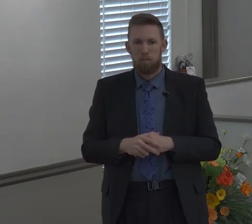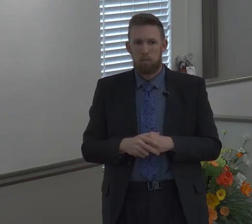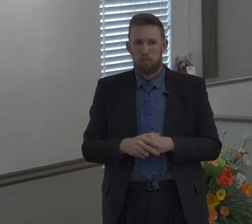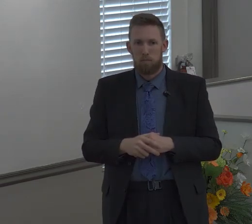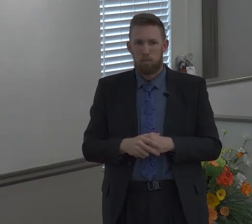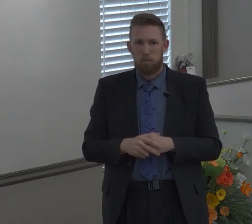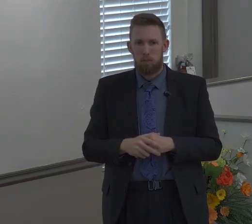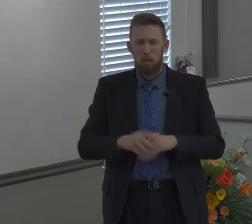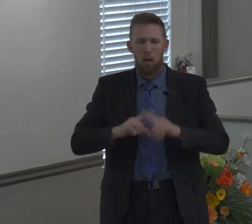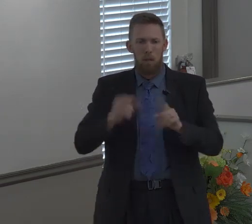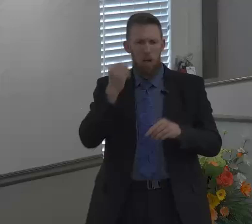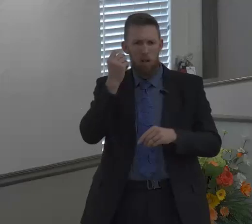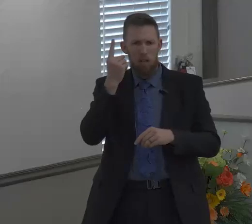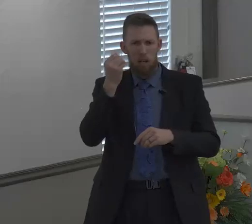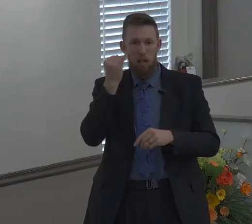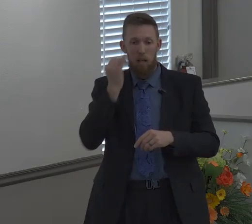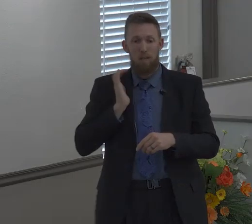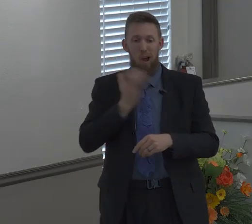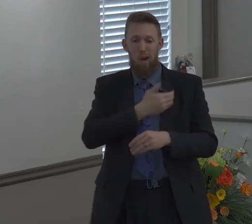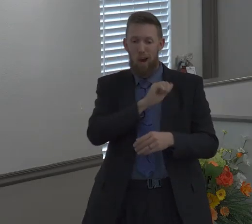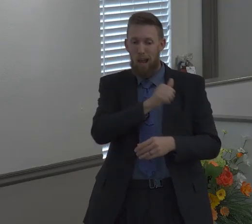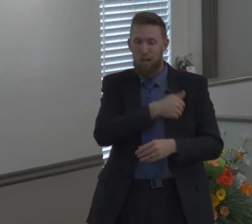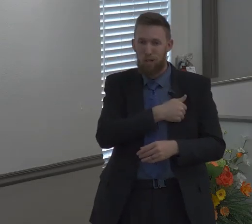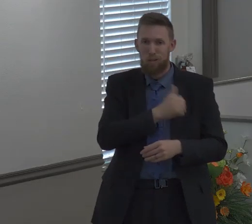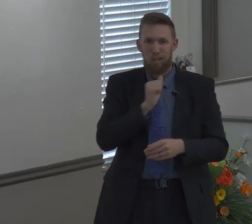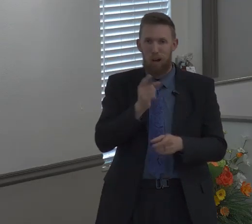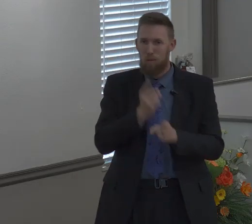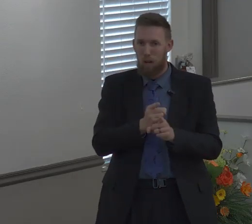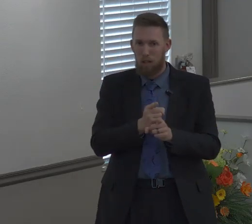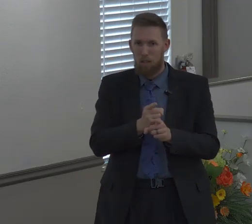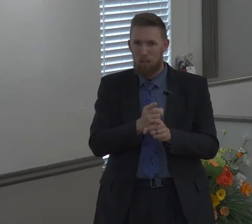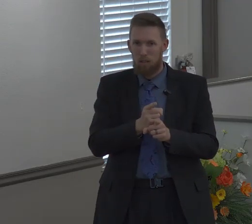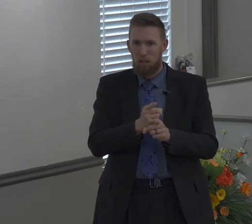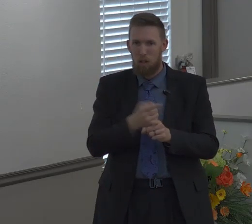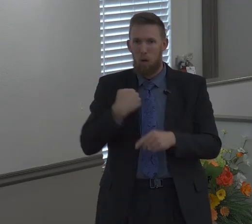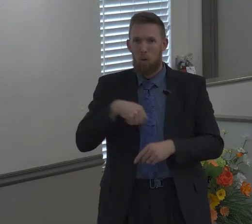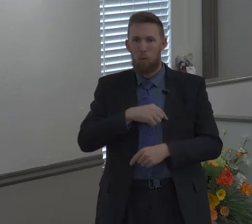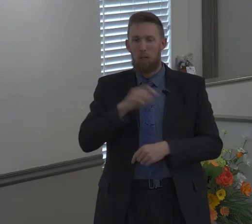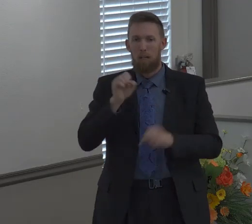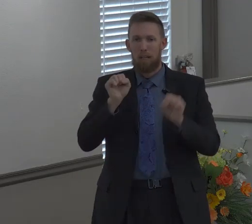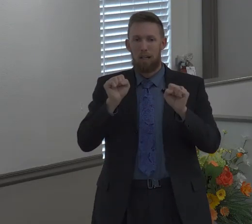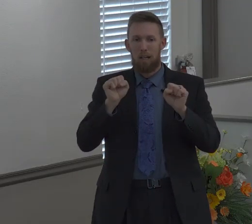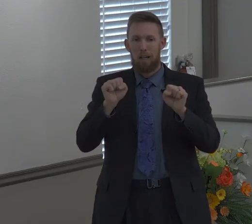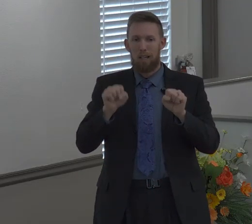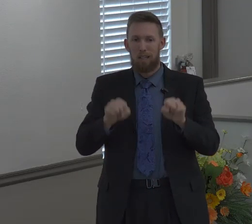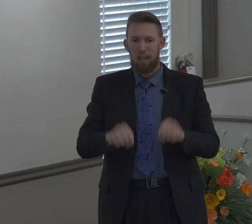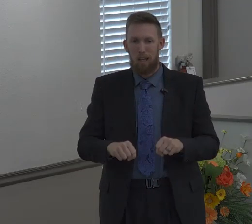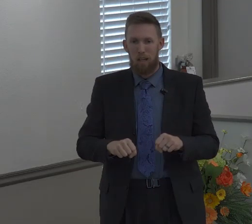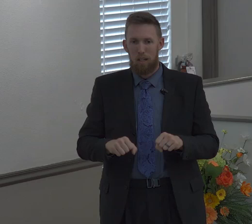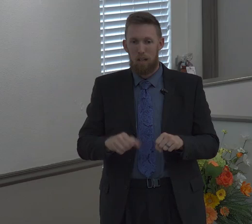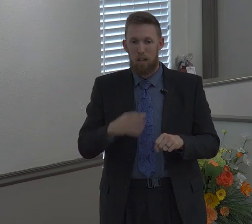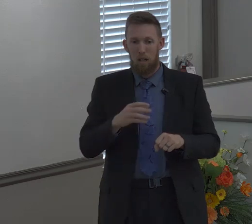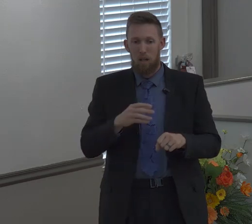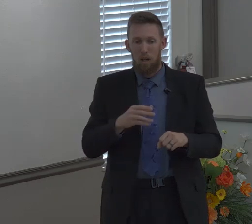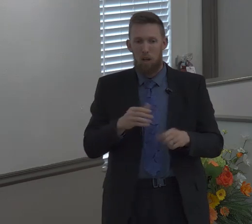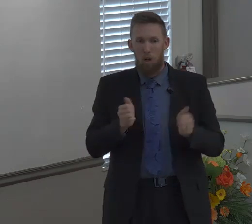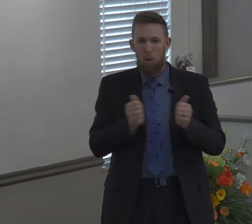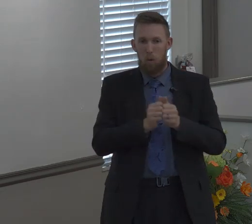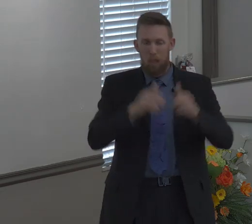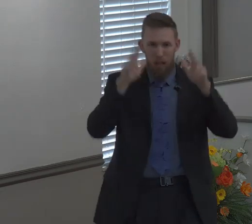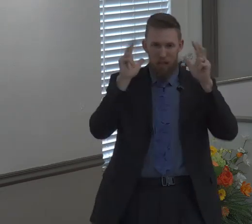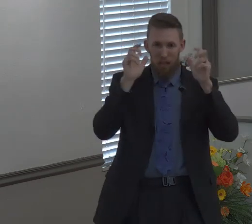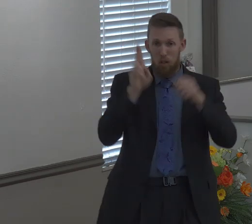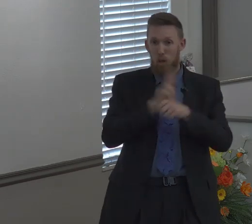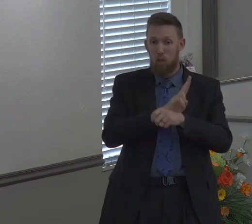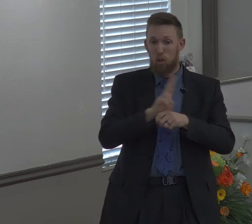But also understand that if we don't keep our spirit right, we can end up